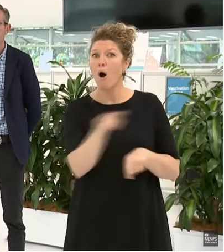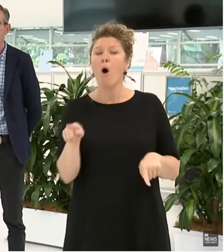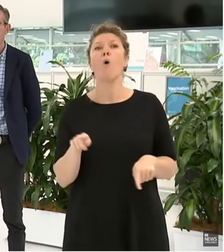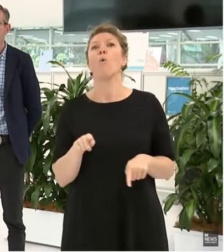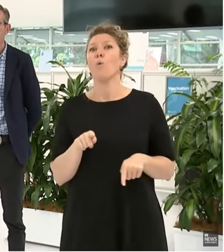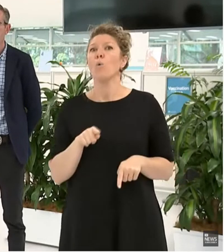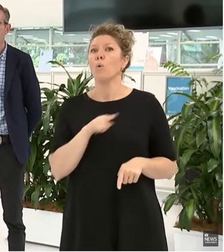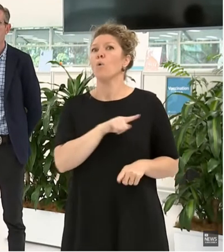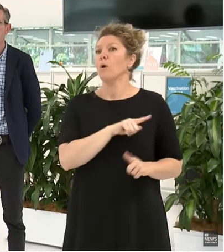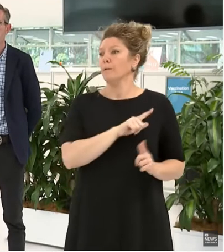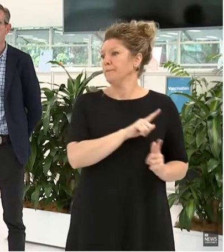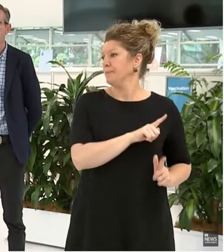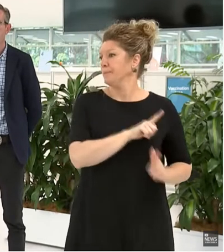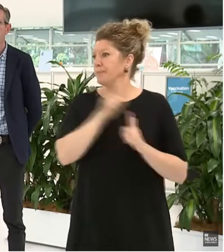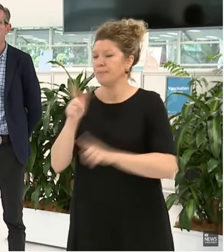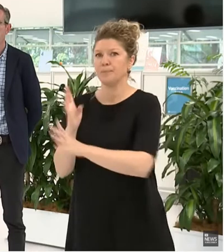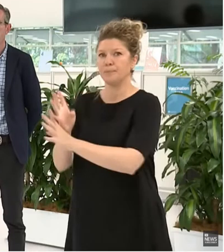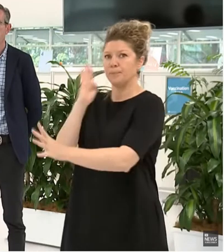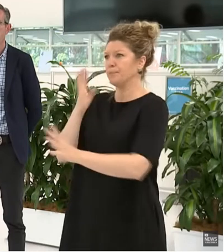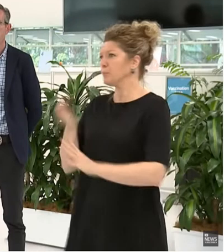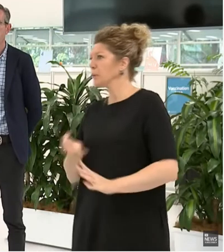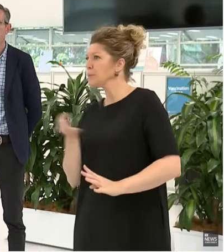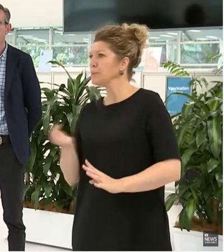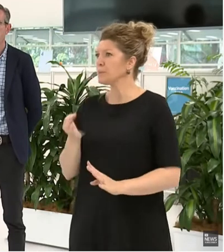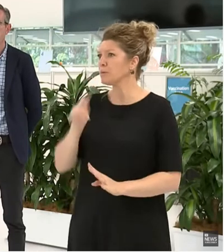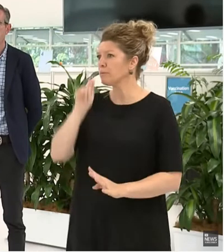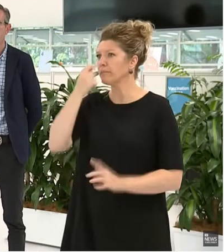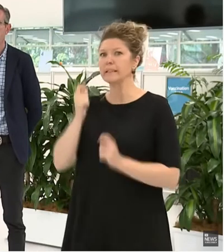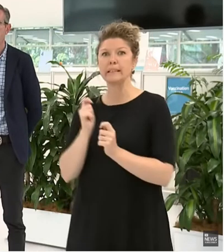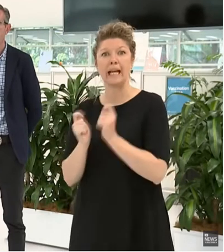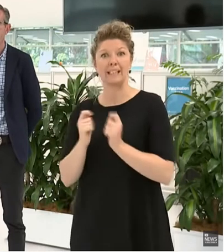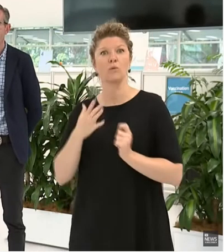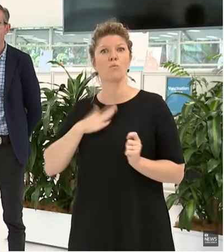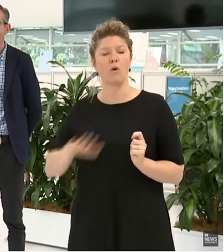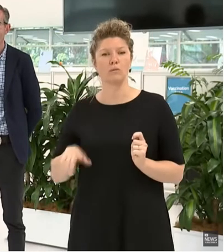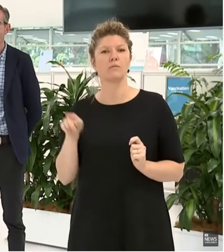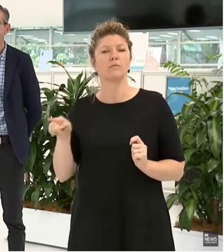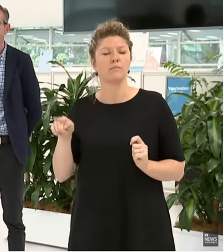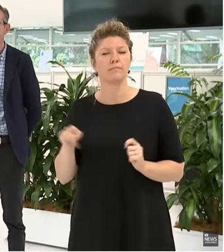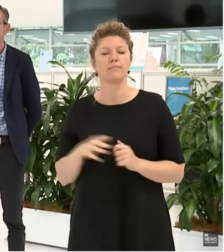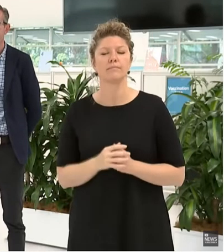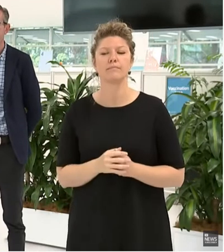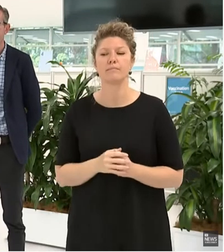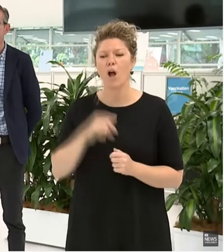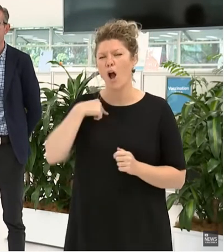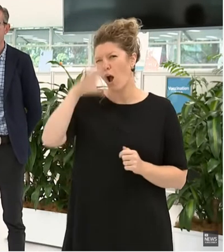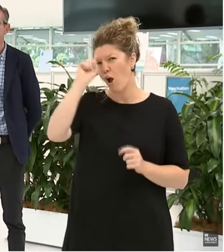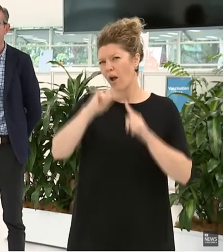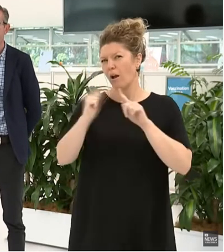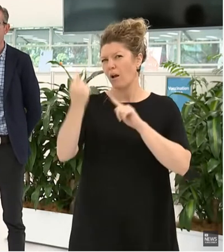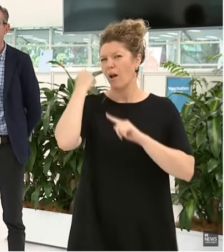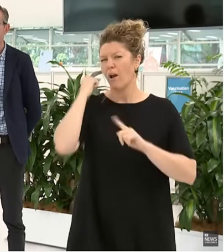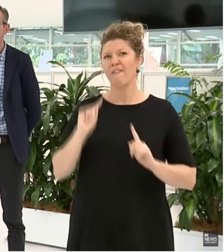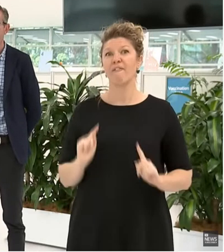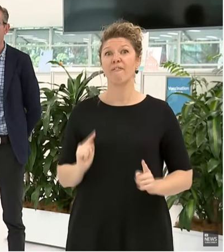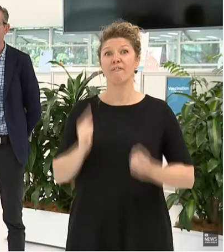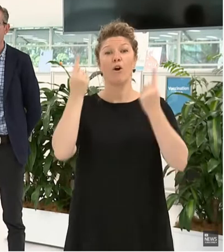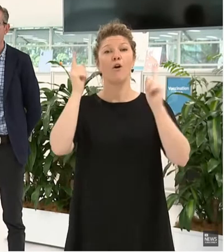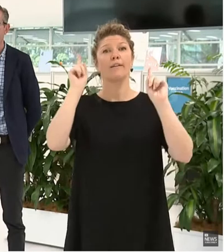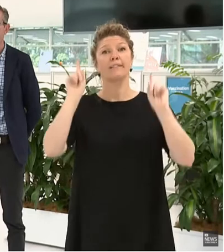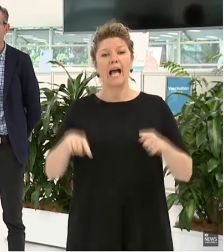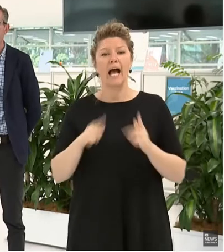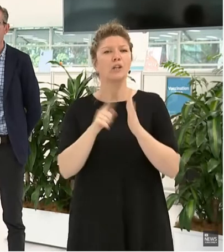into very long queues to get PCR tests. I remember back when this all started,